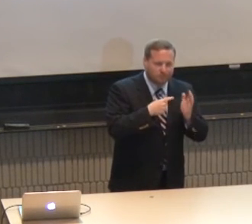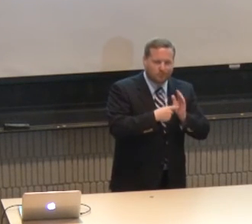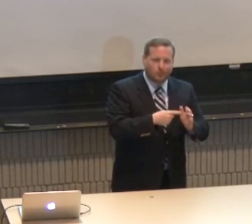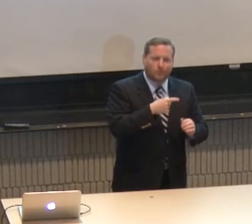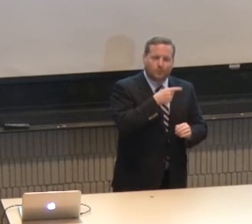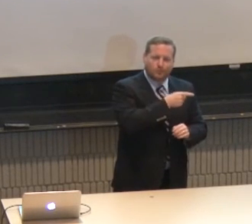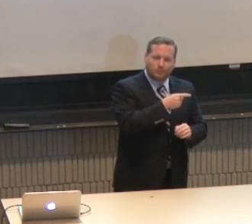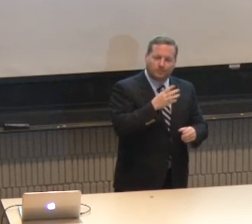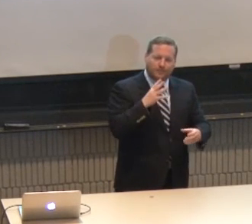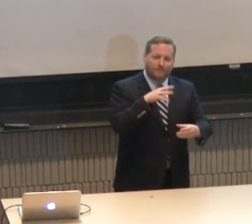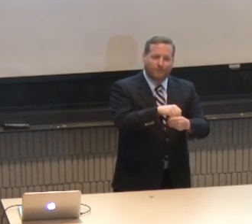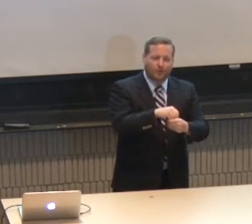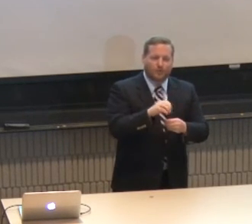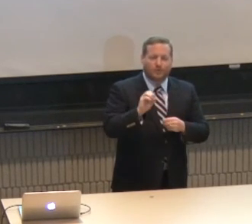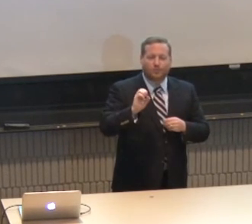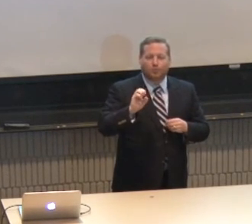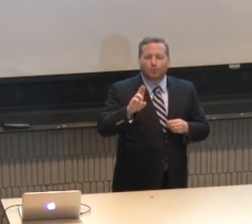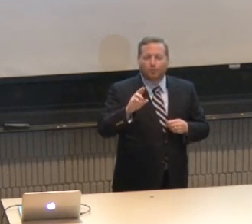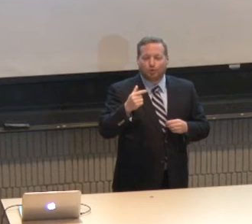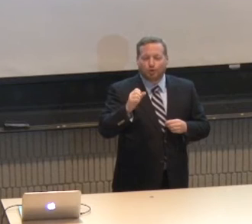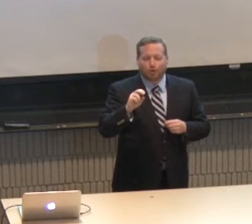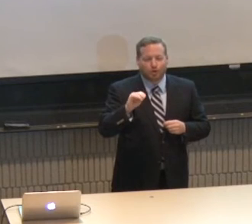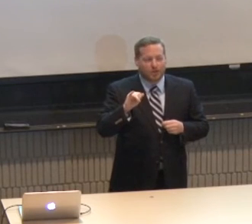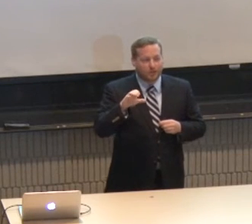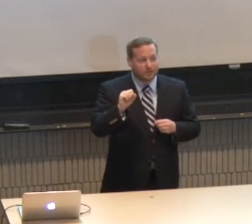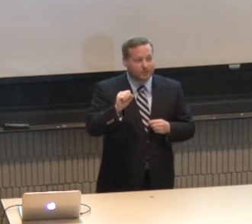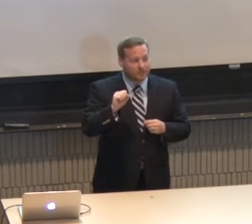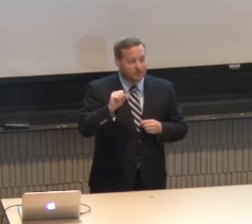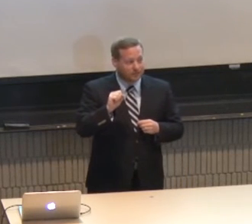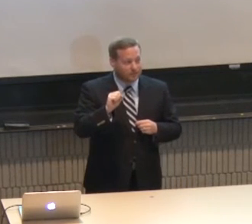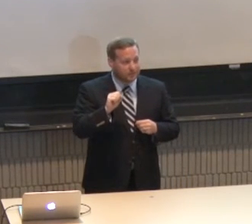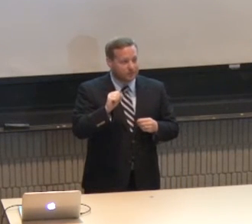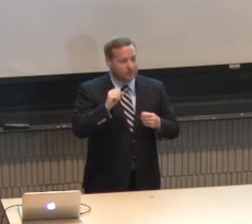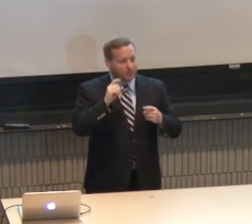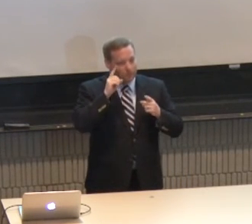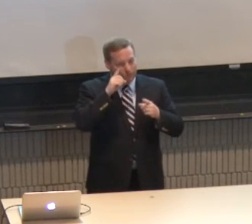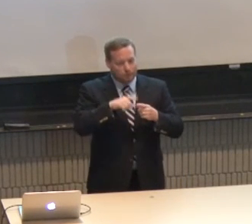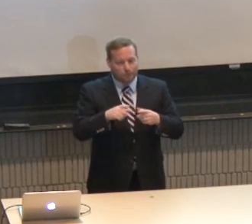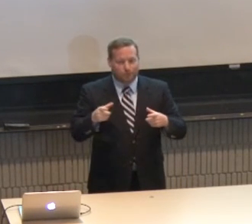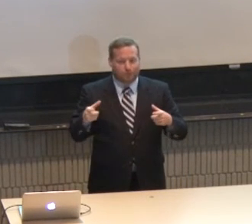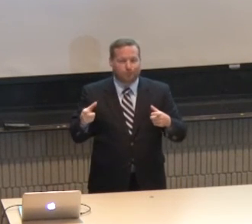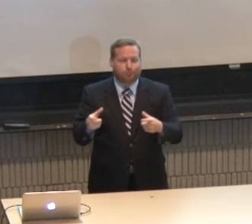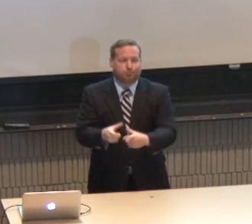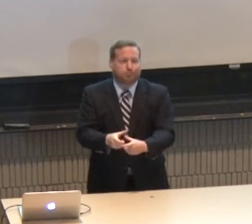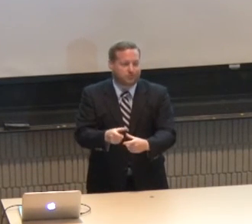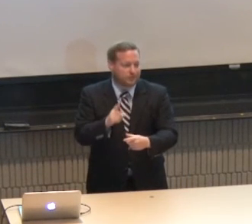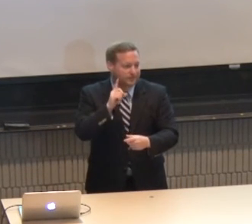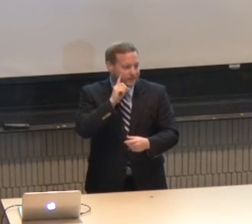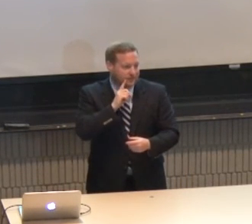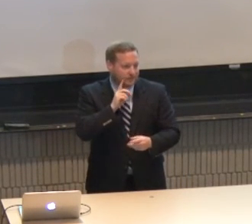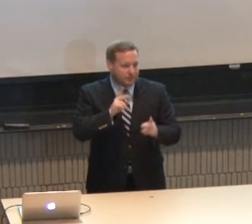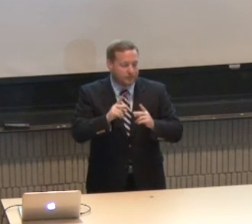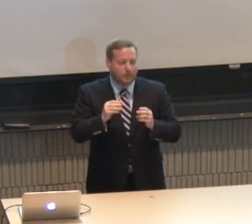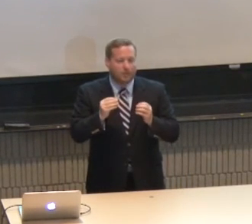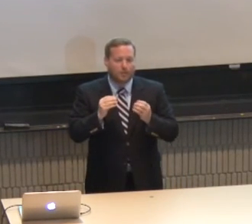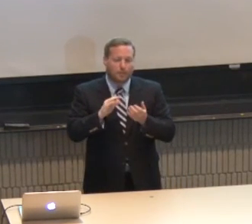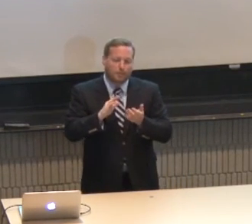When A.G. Bell, when you look at history, A.G. Bell was one of the originators of the idea of